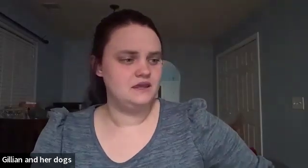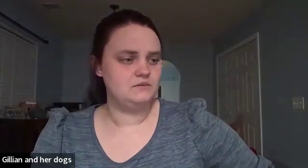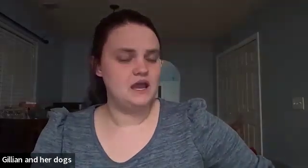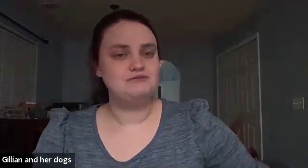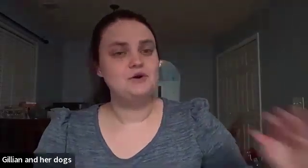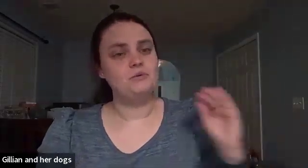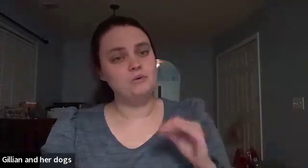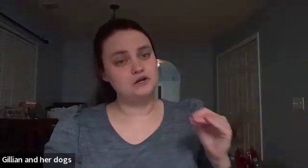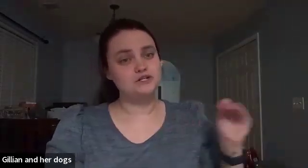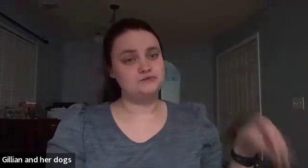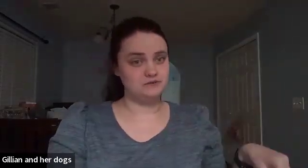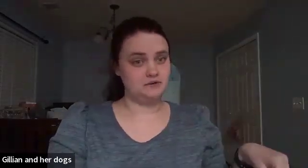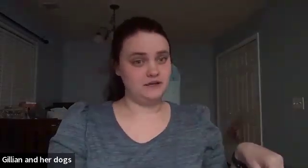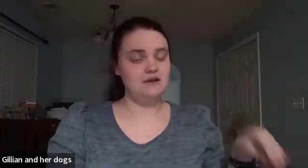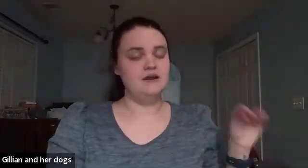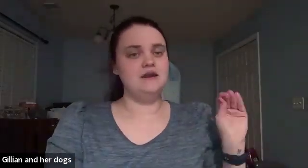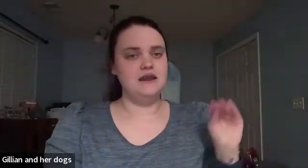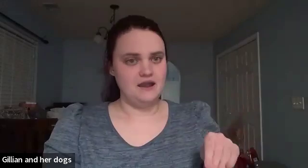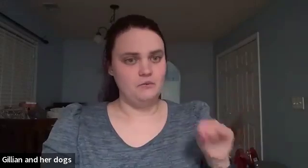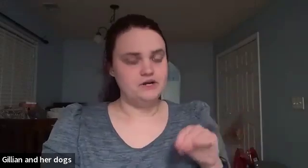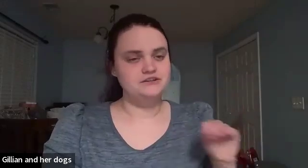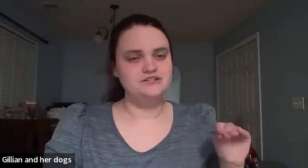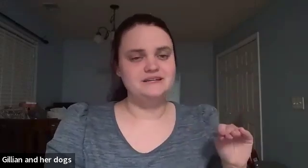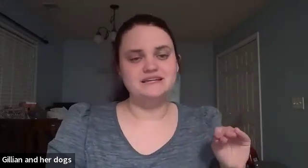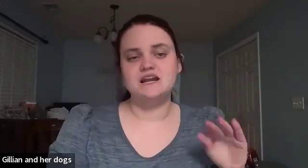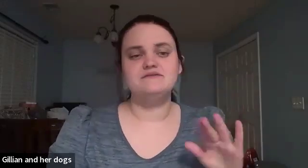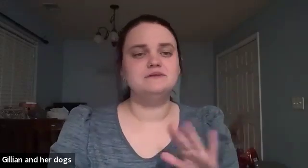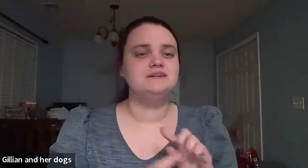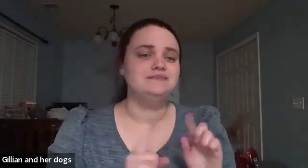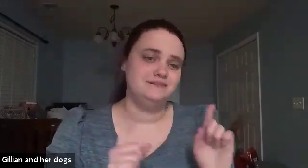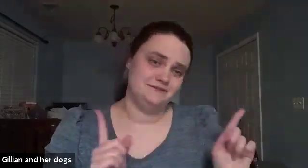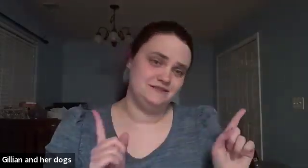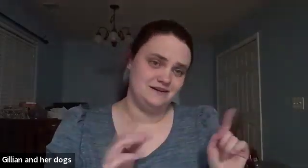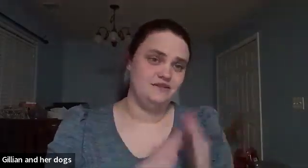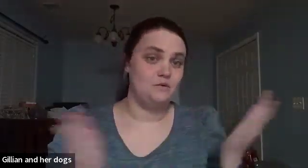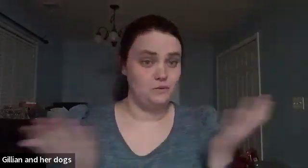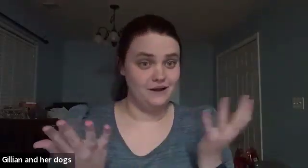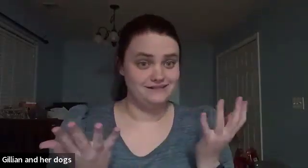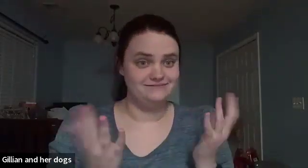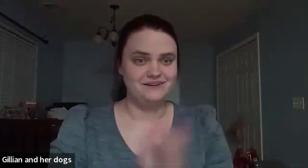Then we have what are you doing? Now, what are you doing is going to have a completely different sign than the word what.